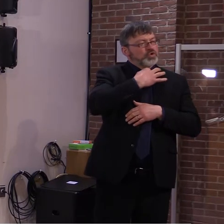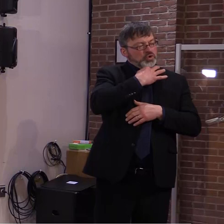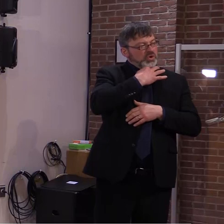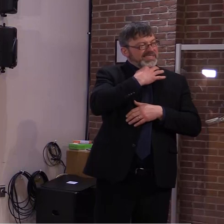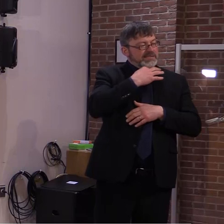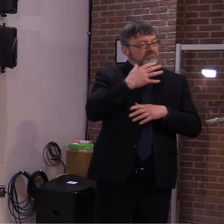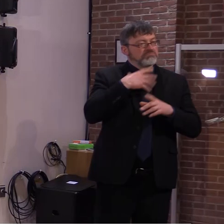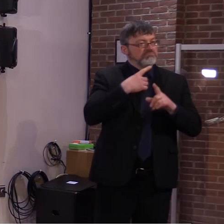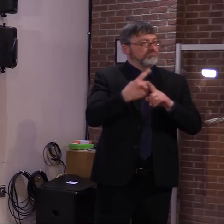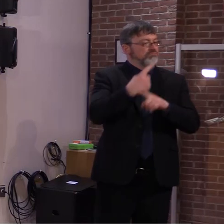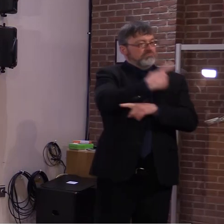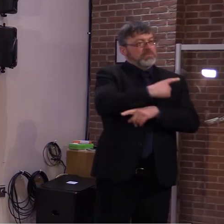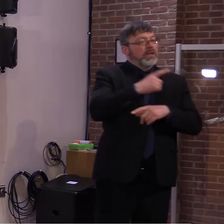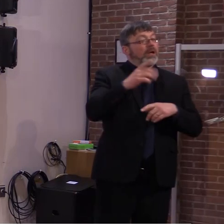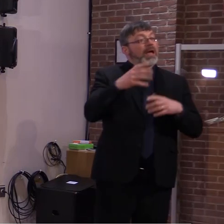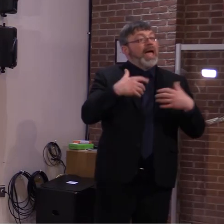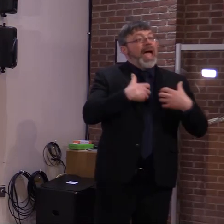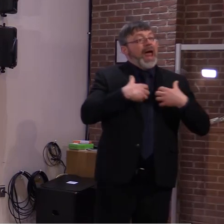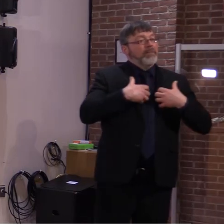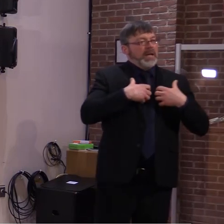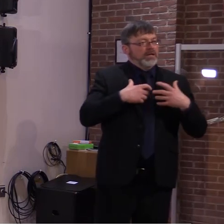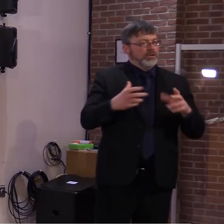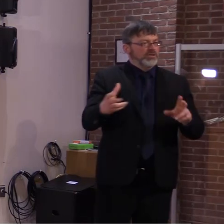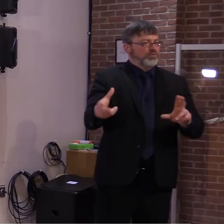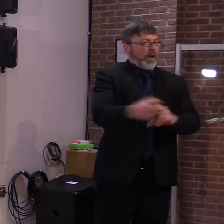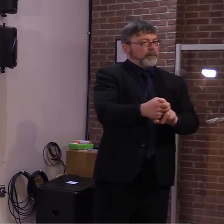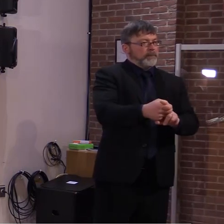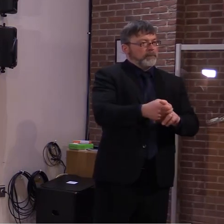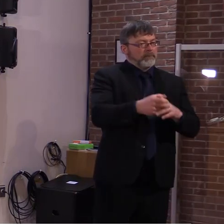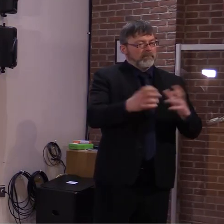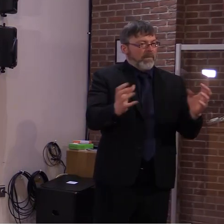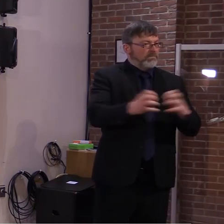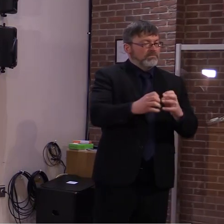This is a bill that is being discussed in one committee.